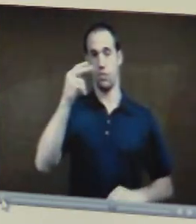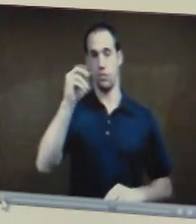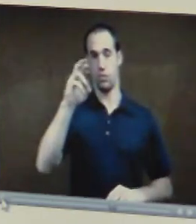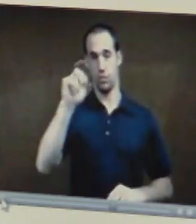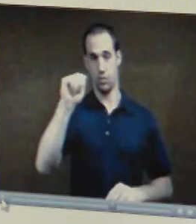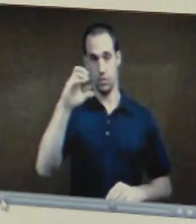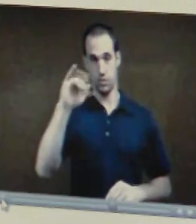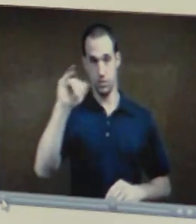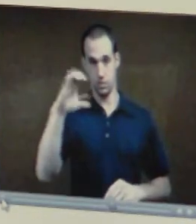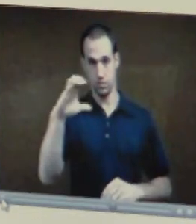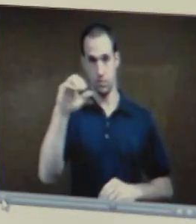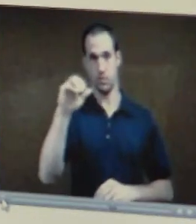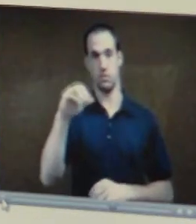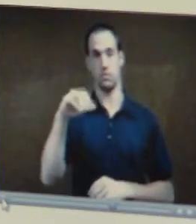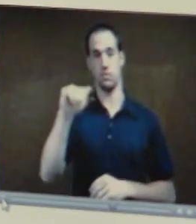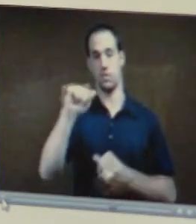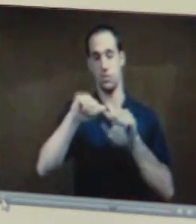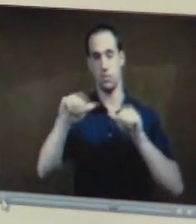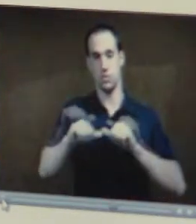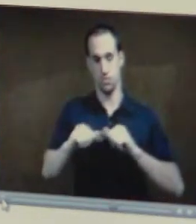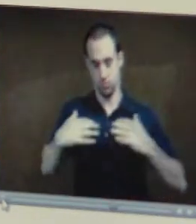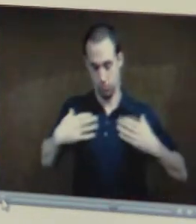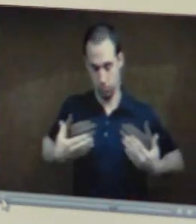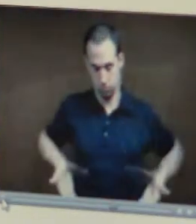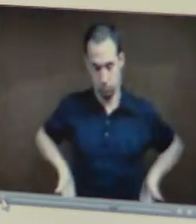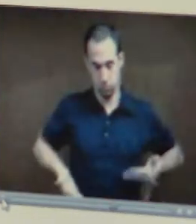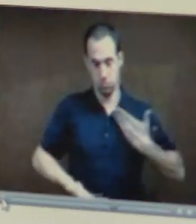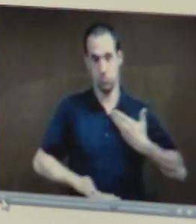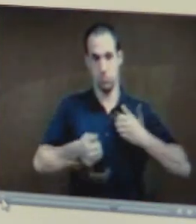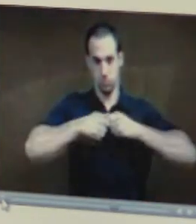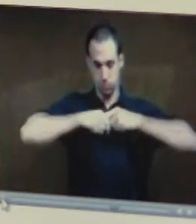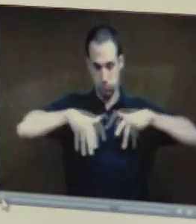The aorta sends the blood up to the brain.